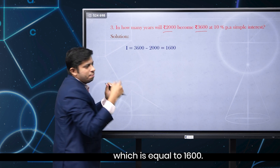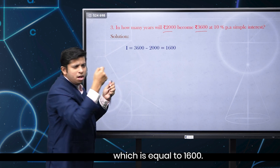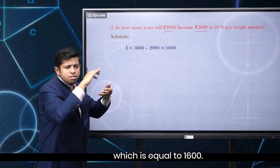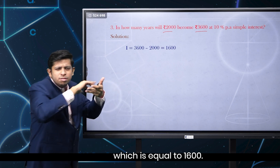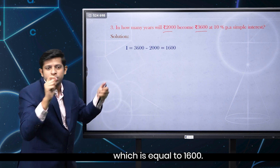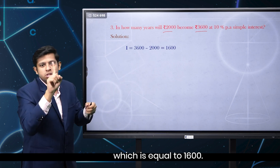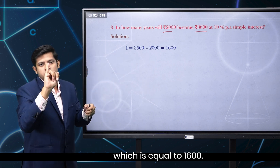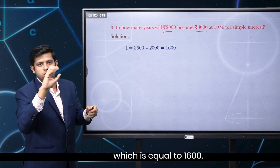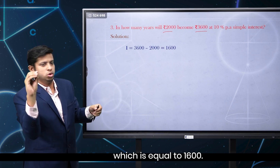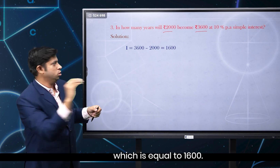1600.